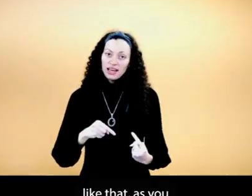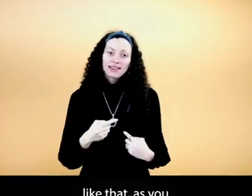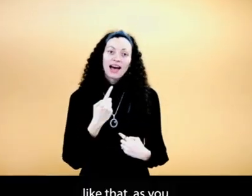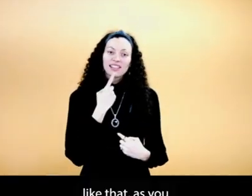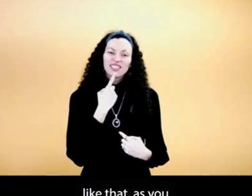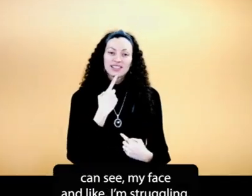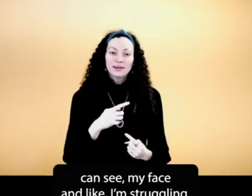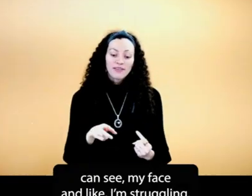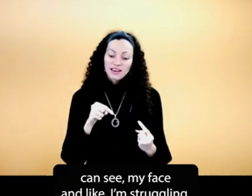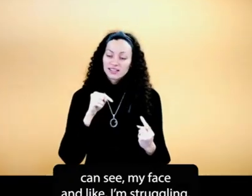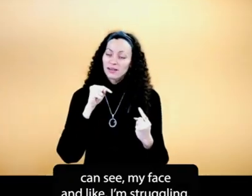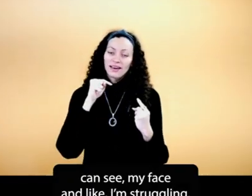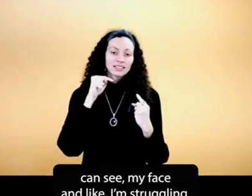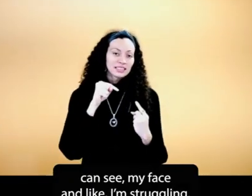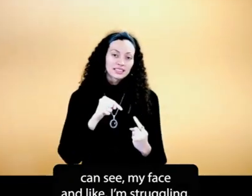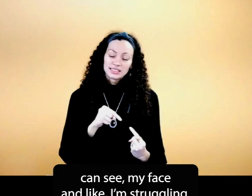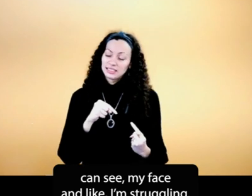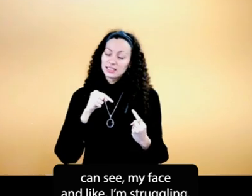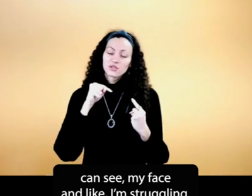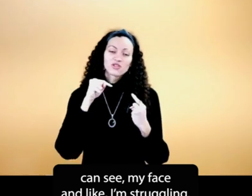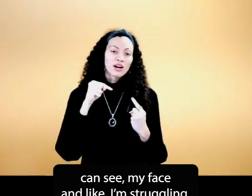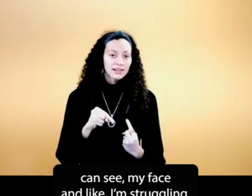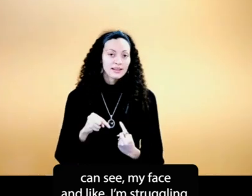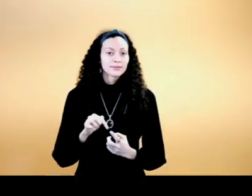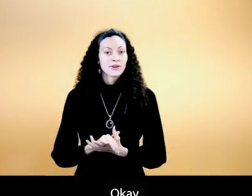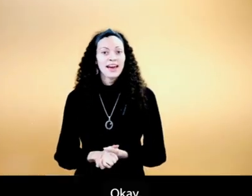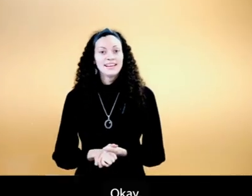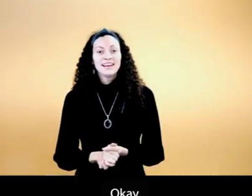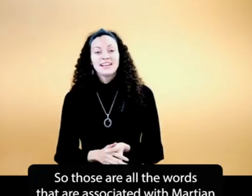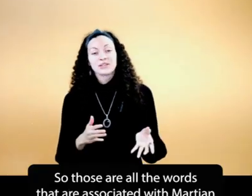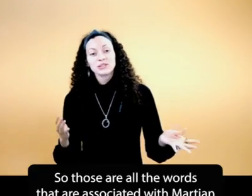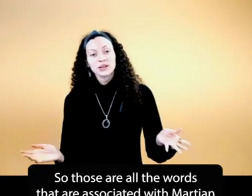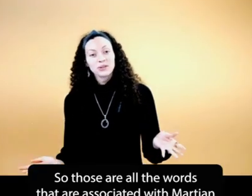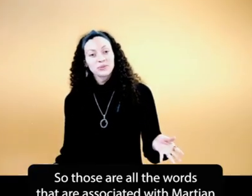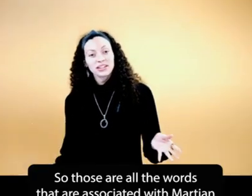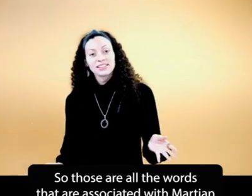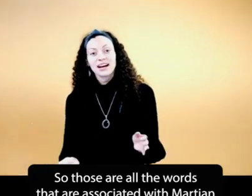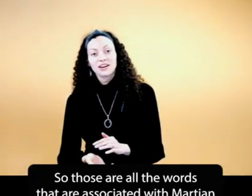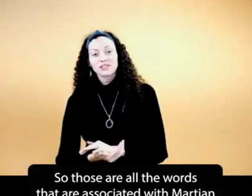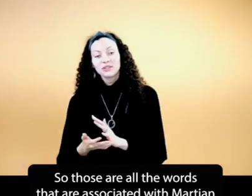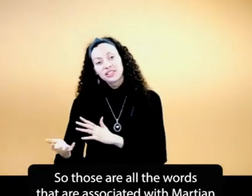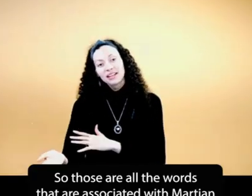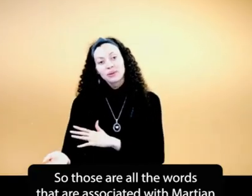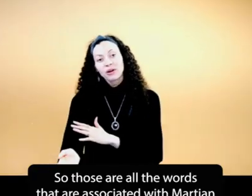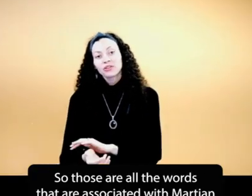like that. As you can see my face, I'm like, oh, I'm struggling, okay? So those are all the words that are associated with Martin Luther